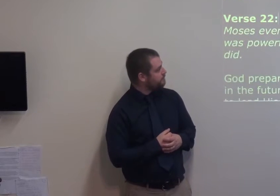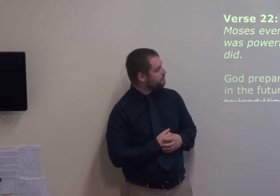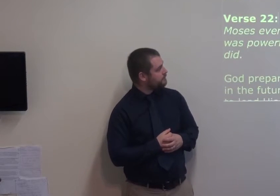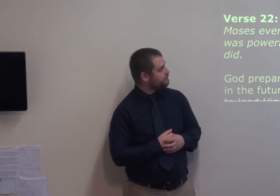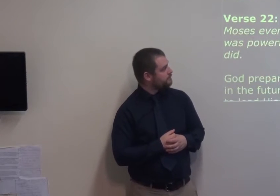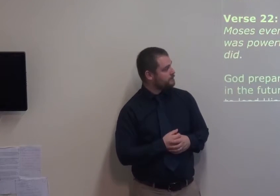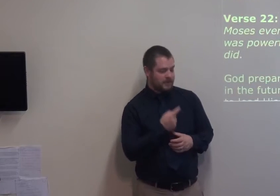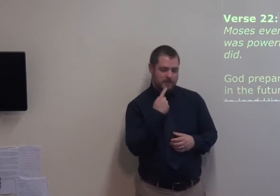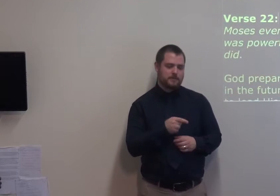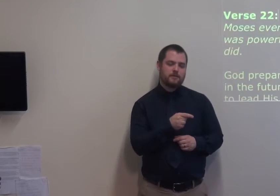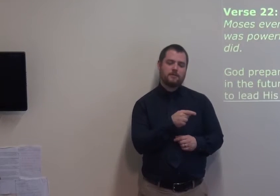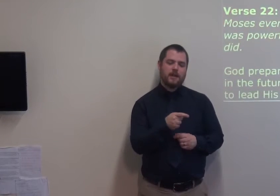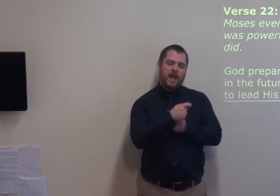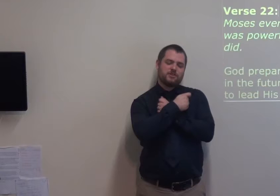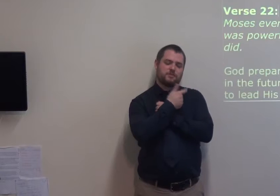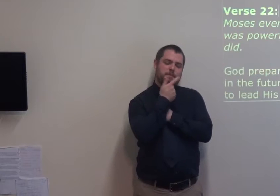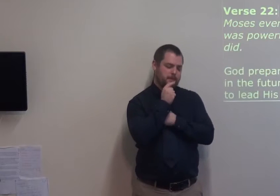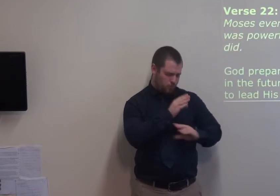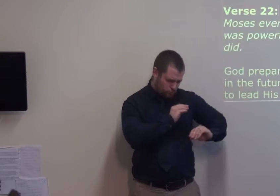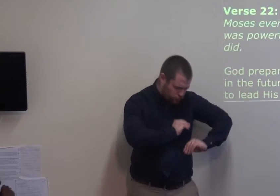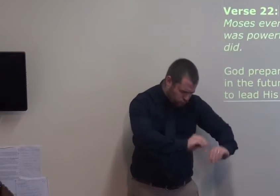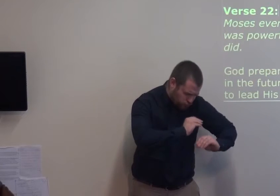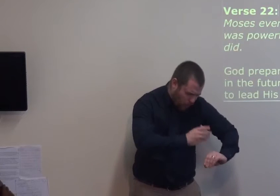The Egyptians taught Moses everything they knew.